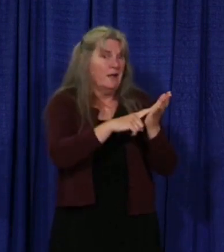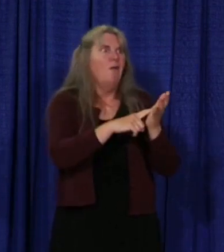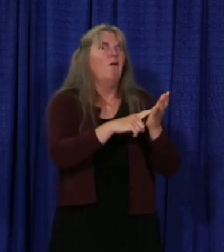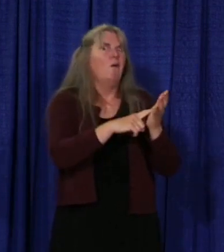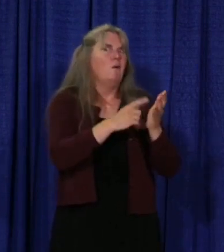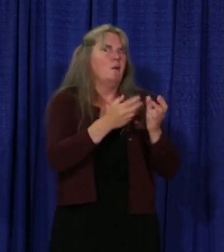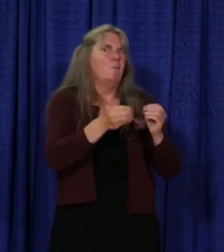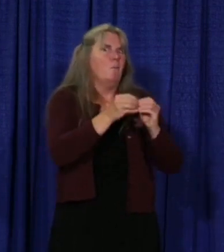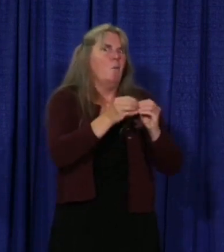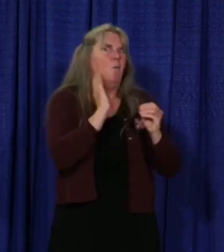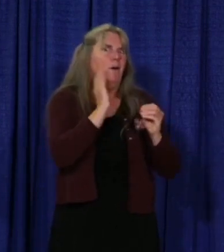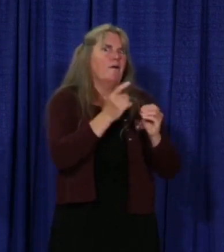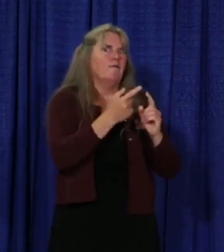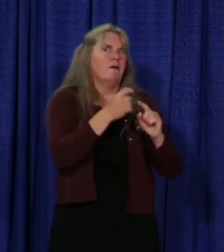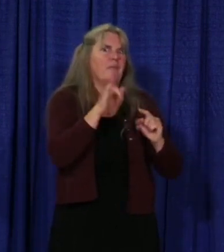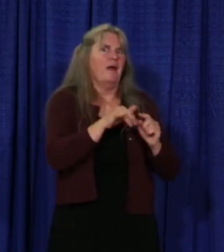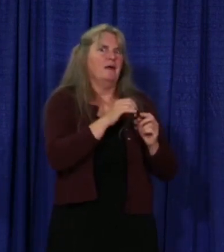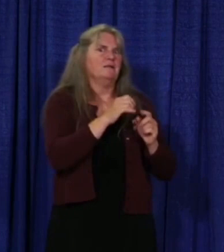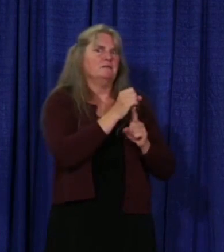However,